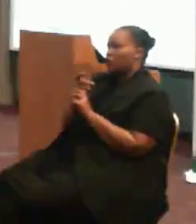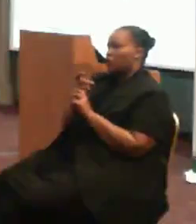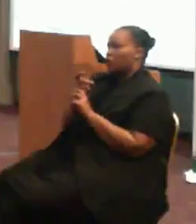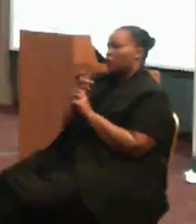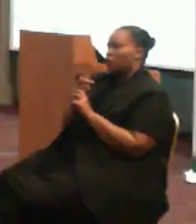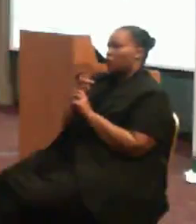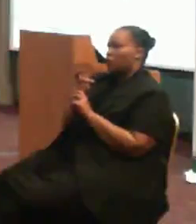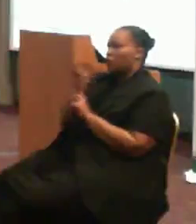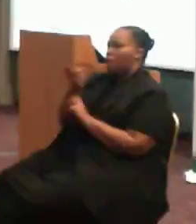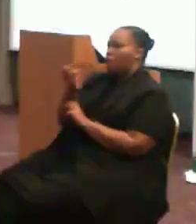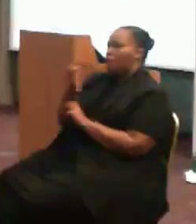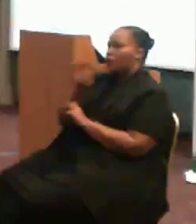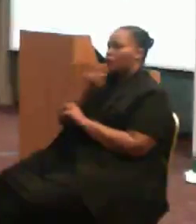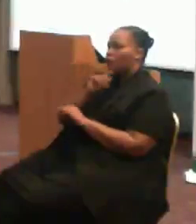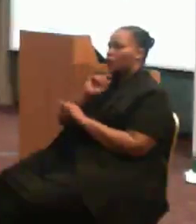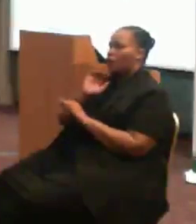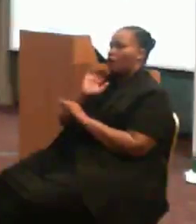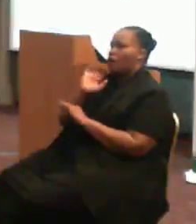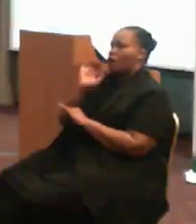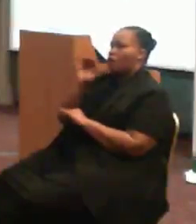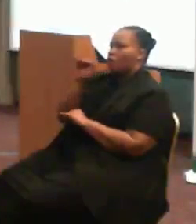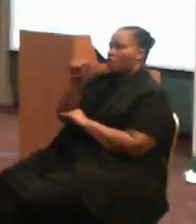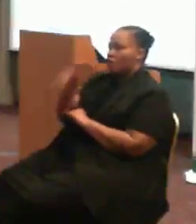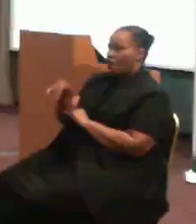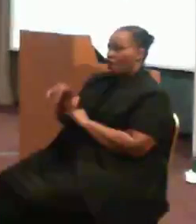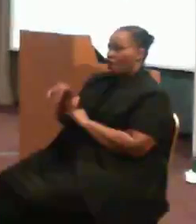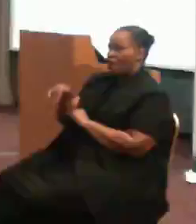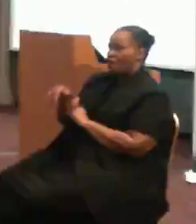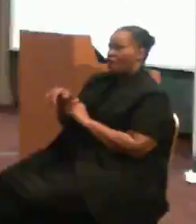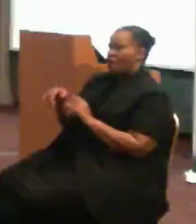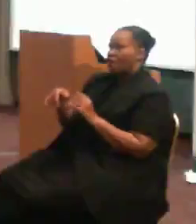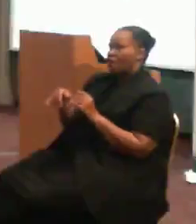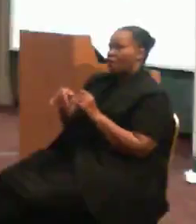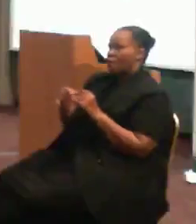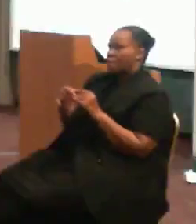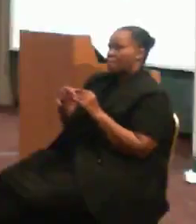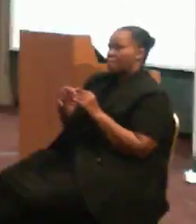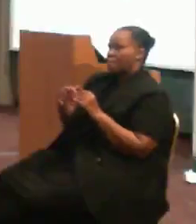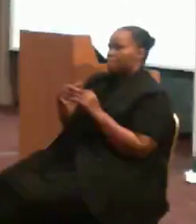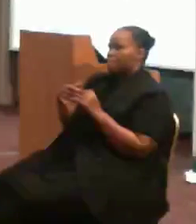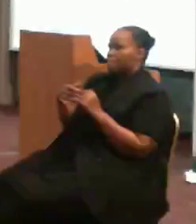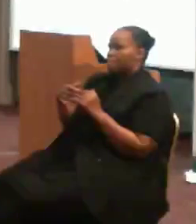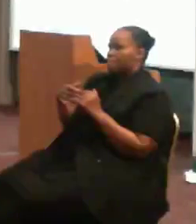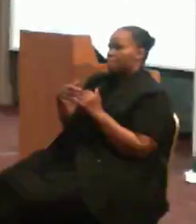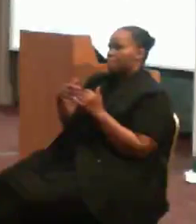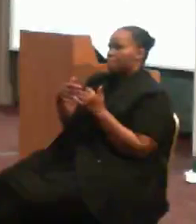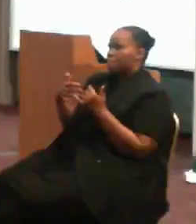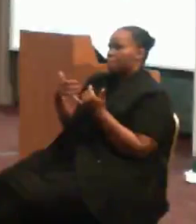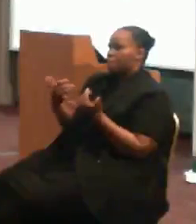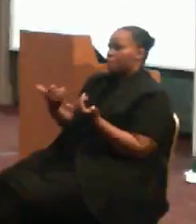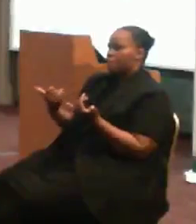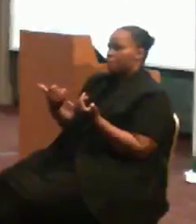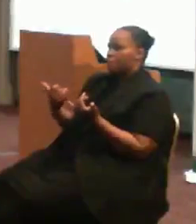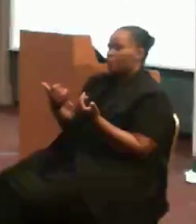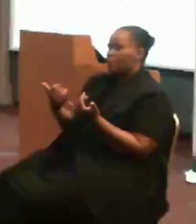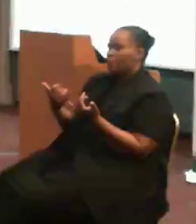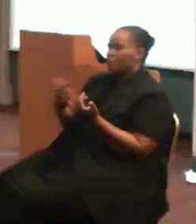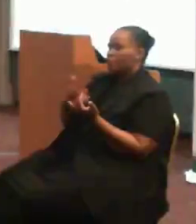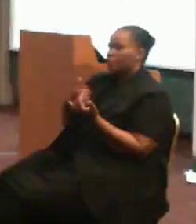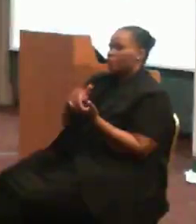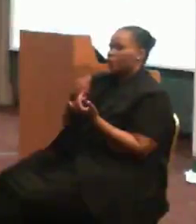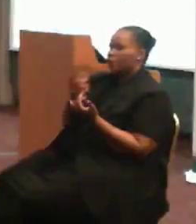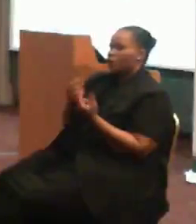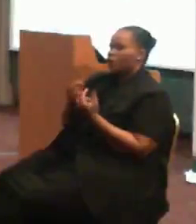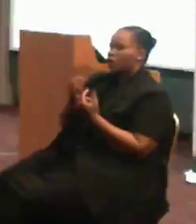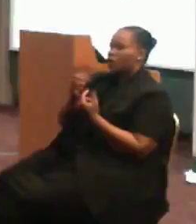So if you look at the original in application, what you plan to spend on Medupi, Brazil, and all